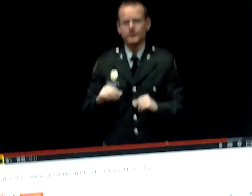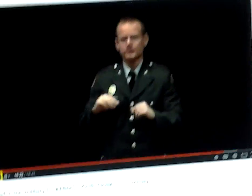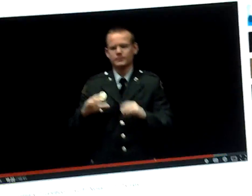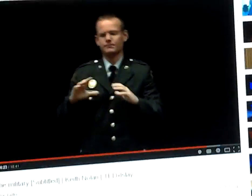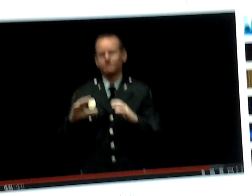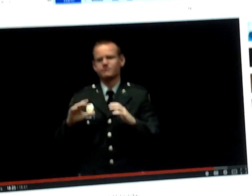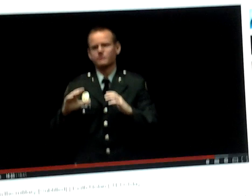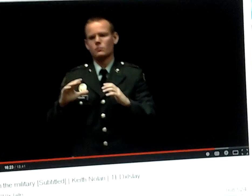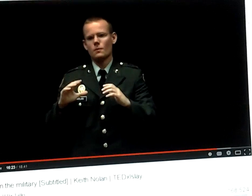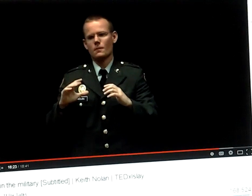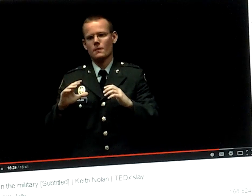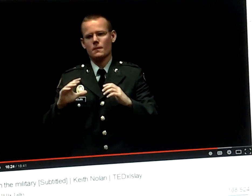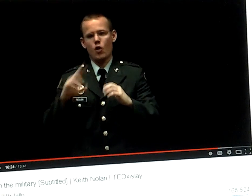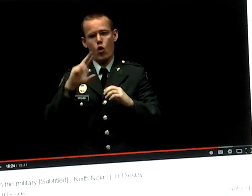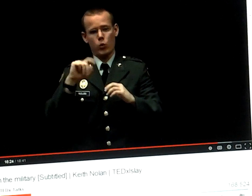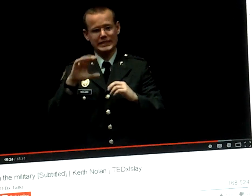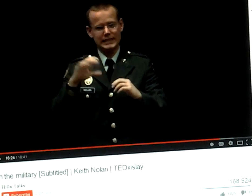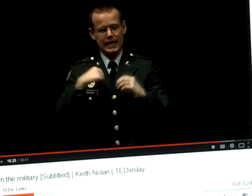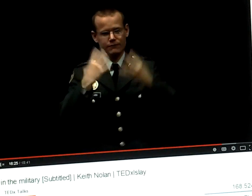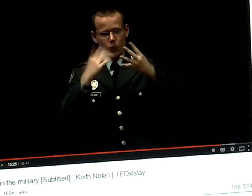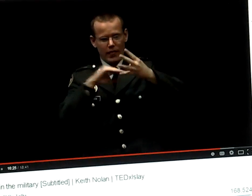So then 2 weeks ago, what happened,